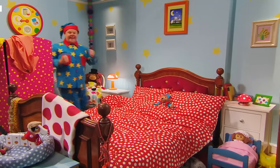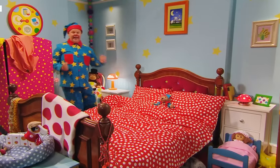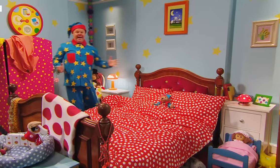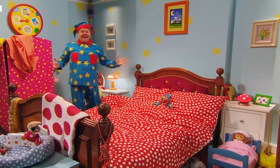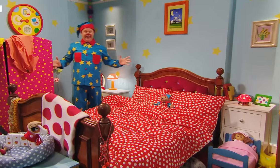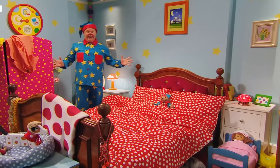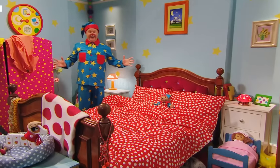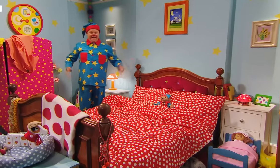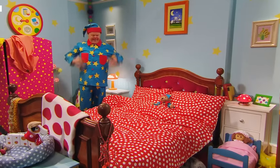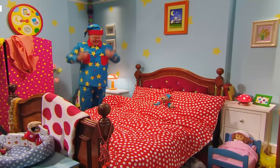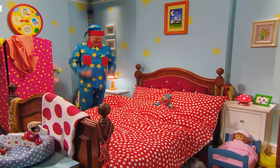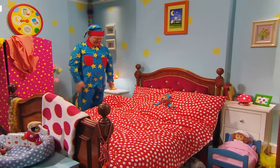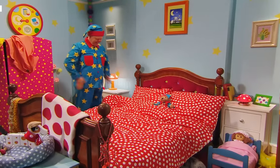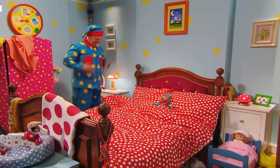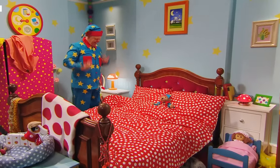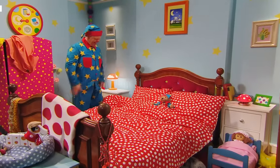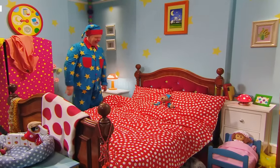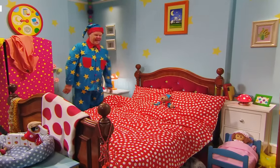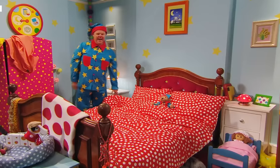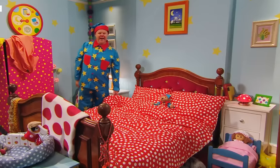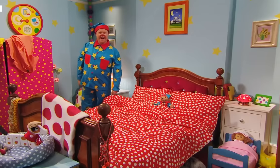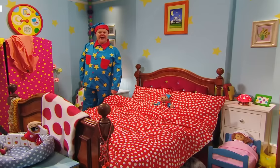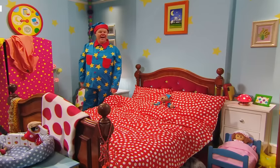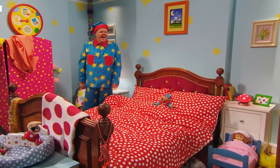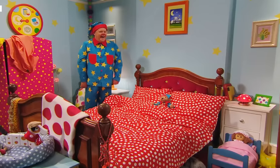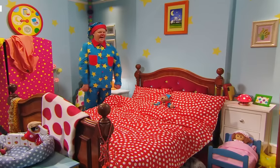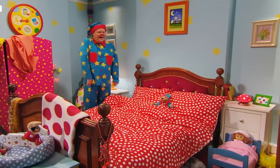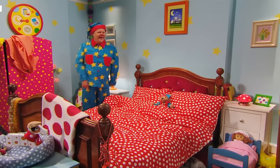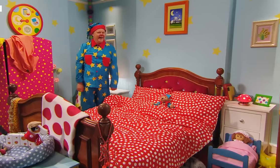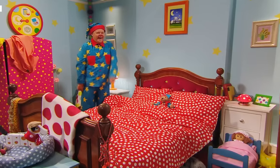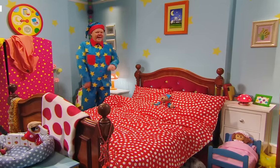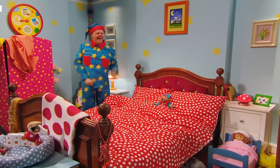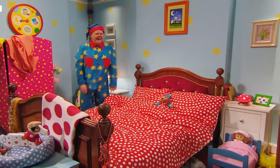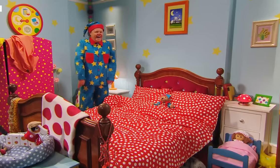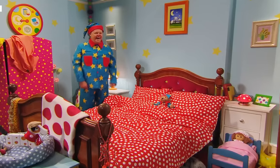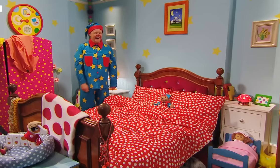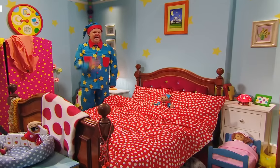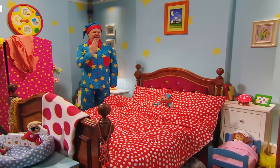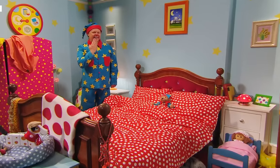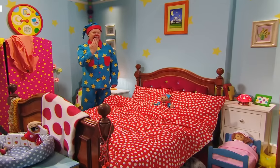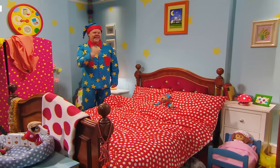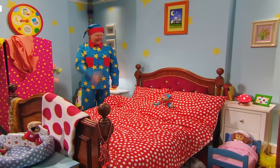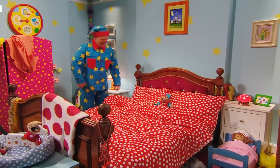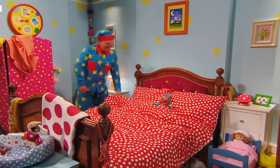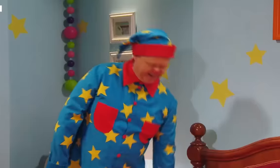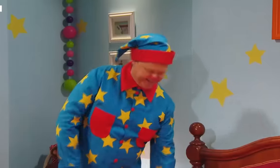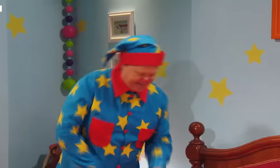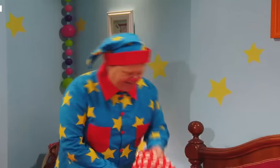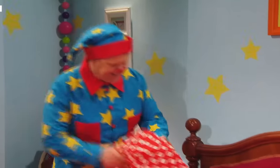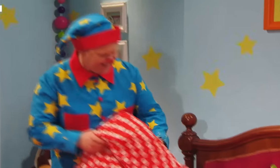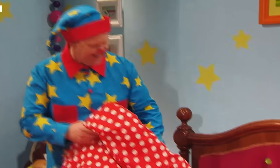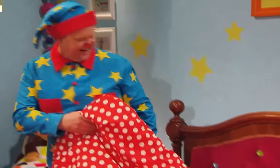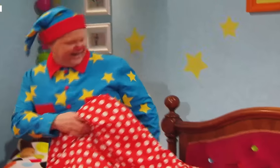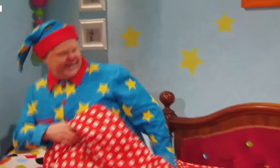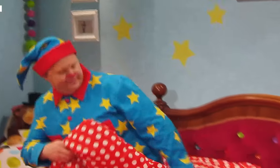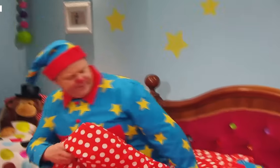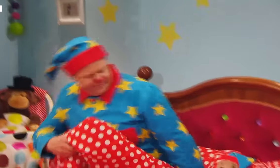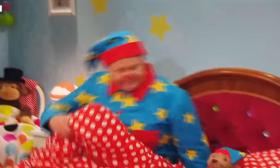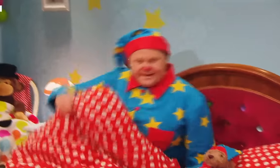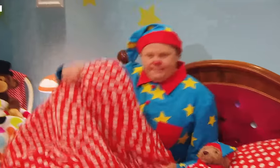Ta-da! Ooh, they're nice pyjamas, Mr. Tumble. Thank you! Right! Move up, Tumble